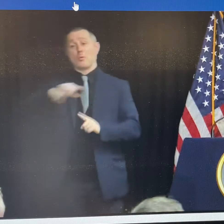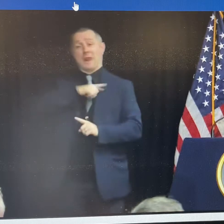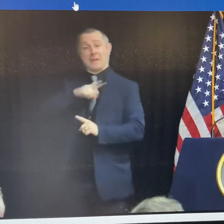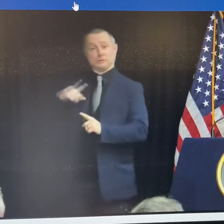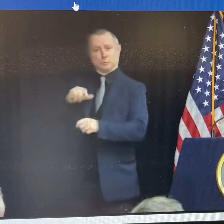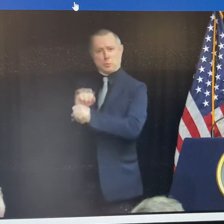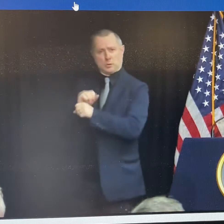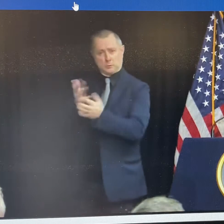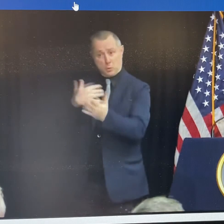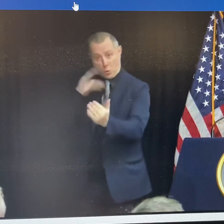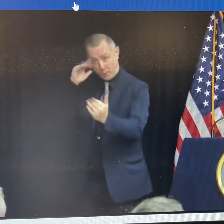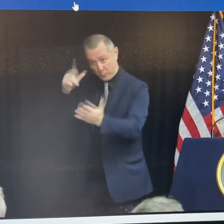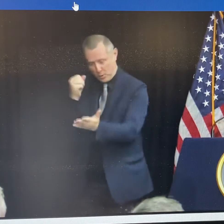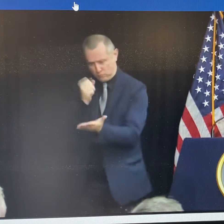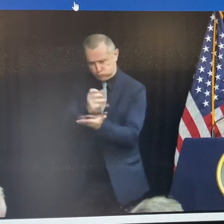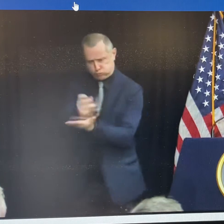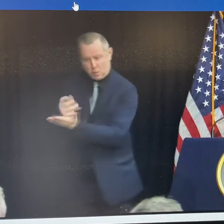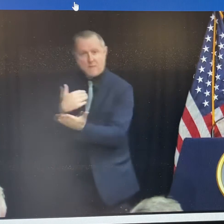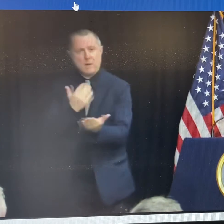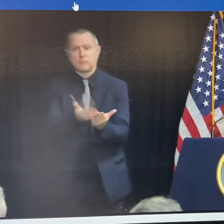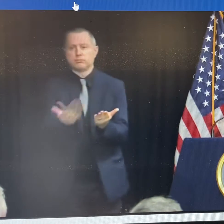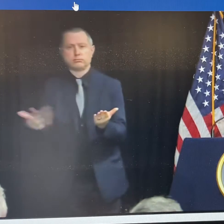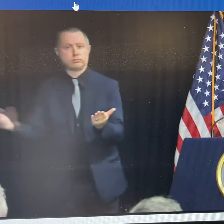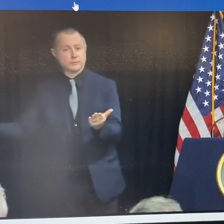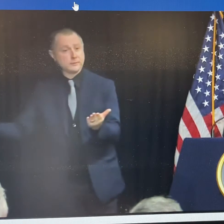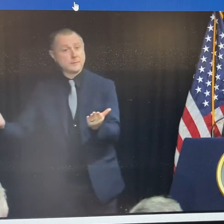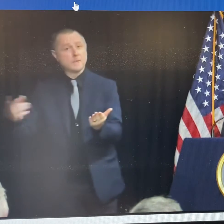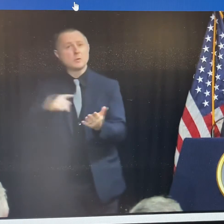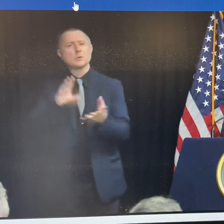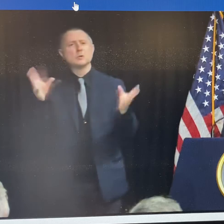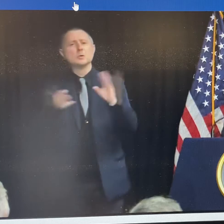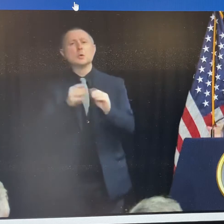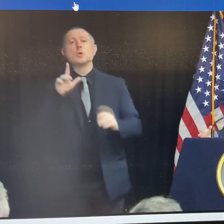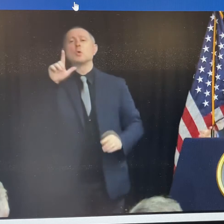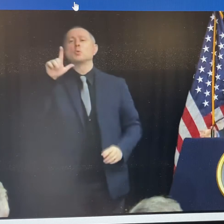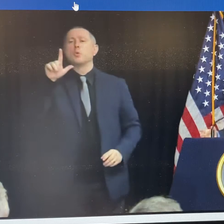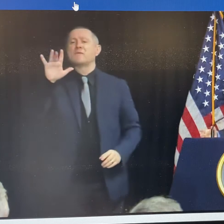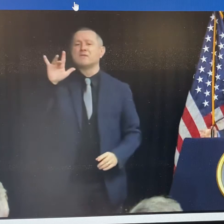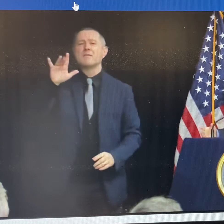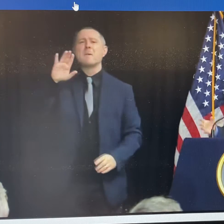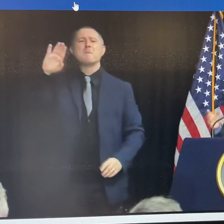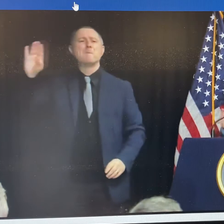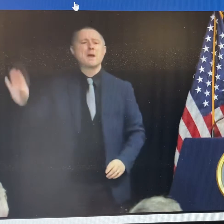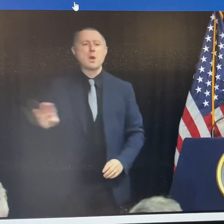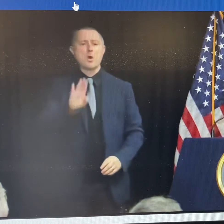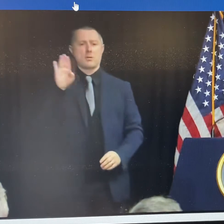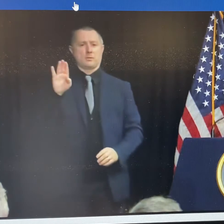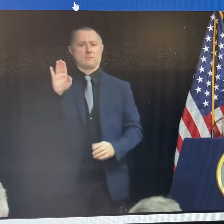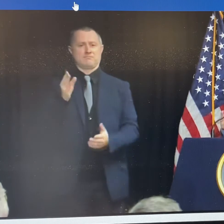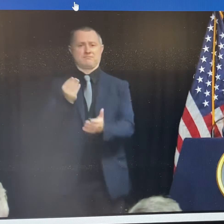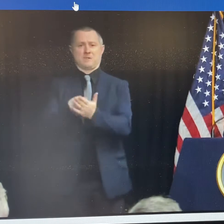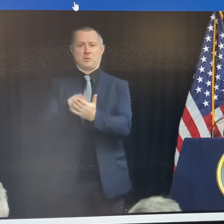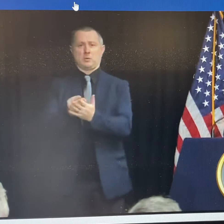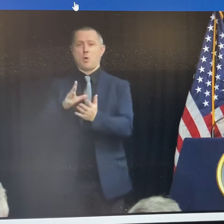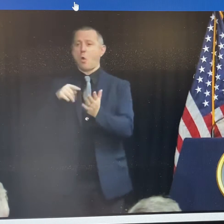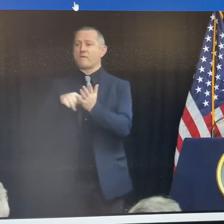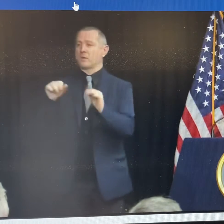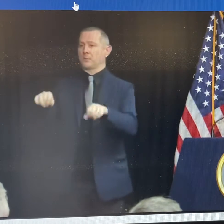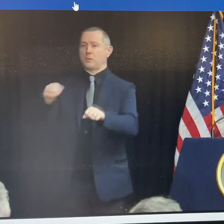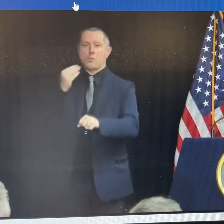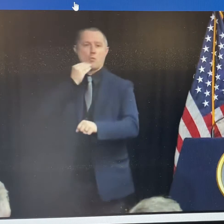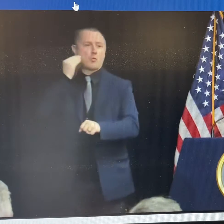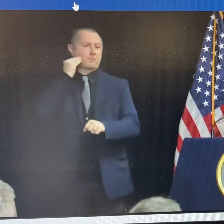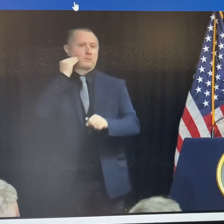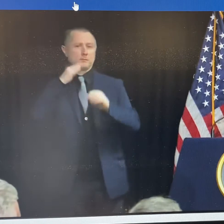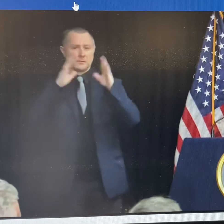we'll get this through the legislature, a $25 billion affordable housing plan. Within that, tens of